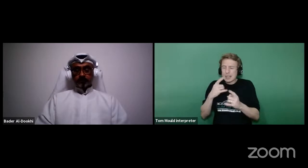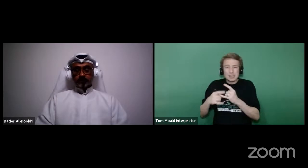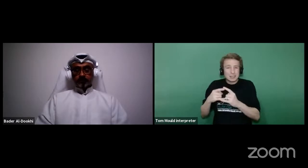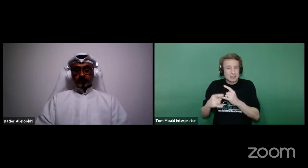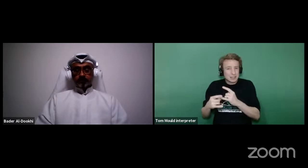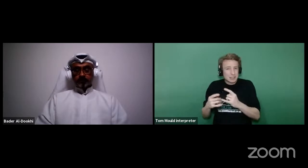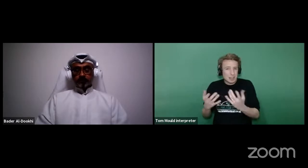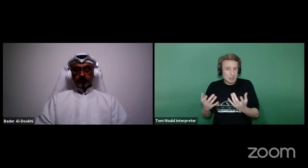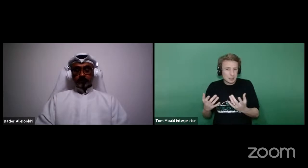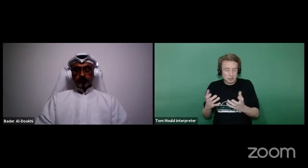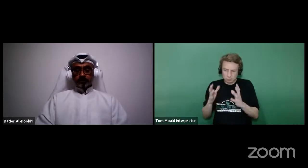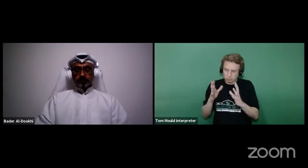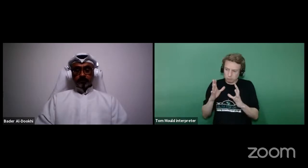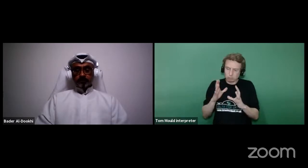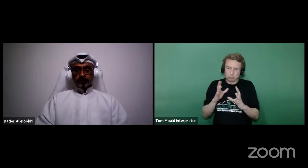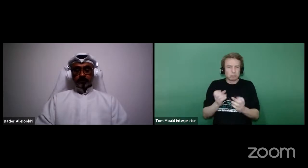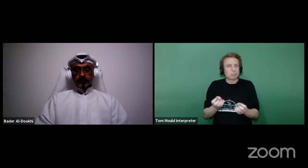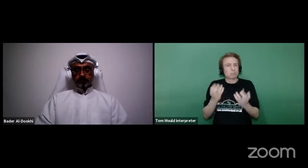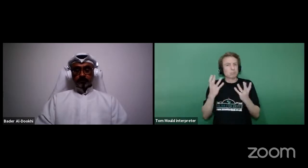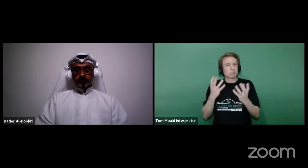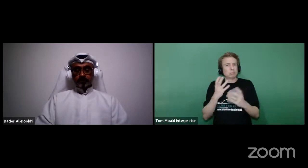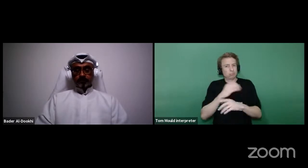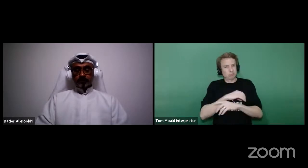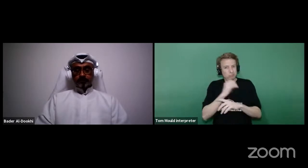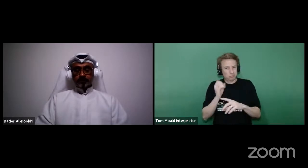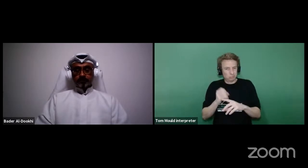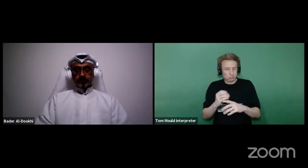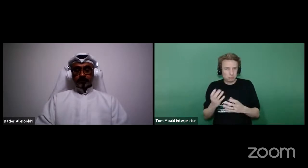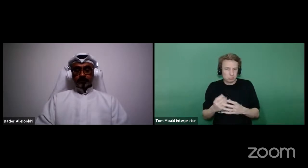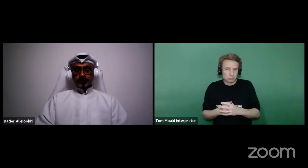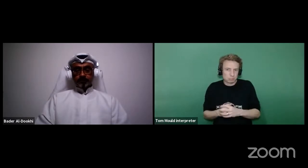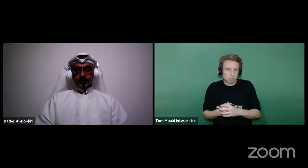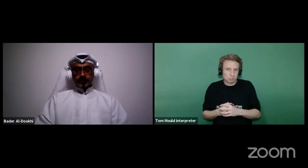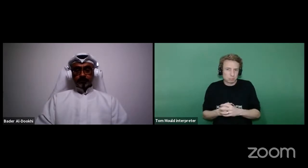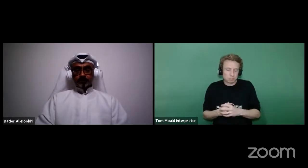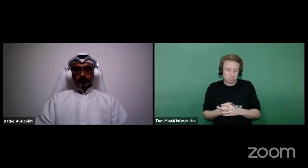And they have patience upon the